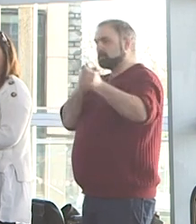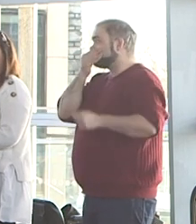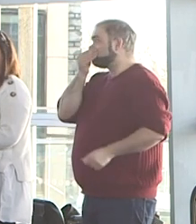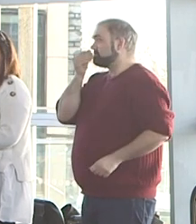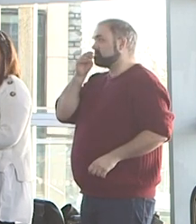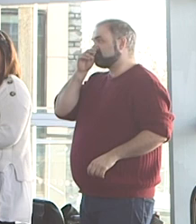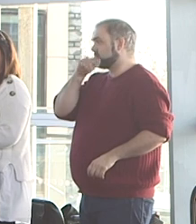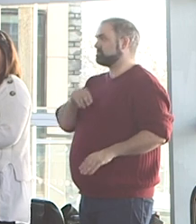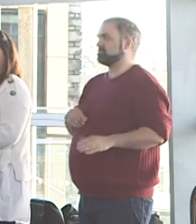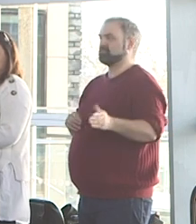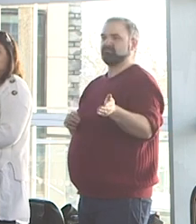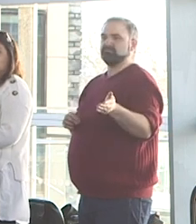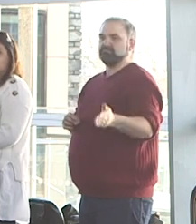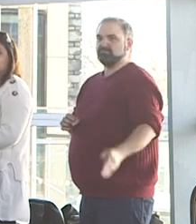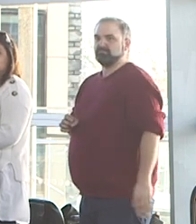Last one.